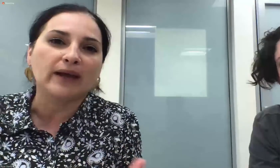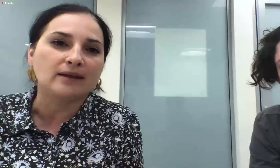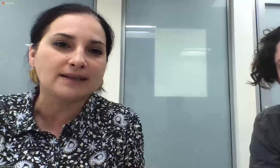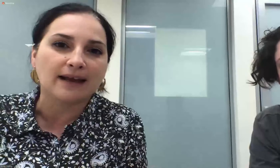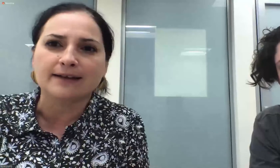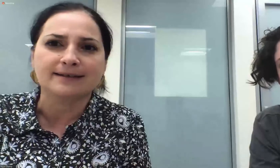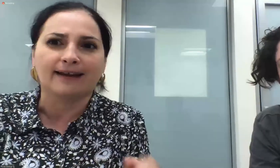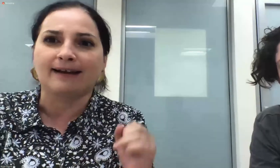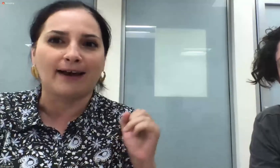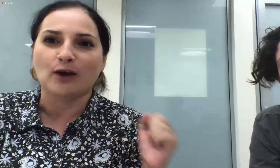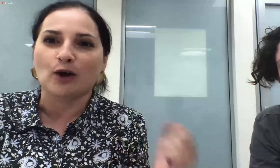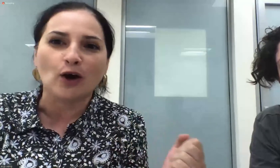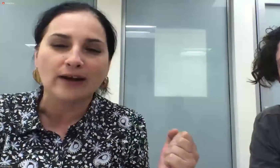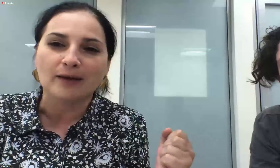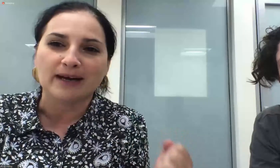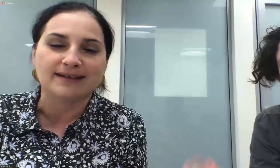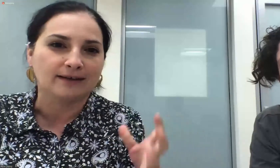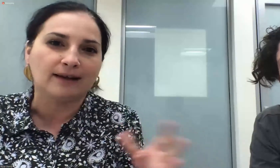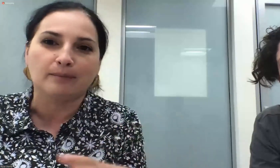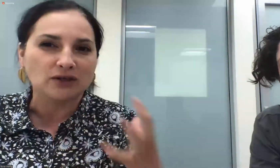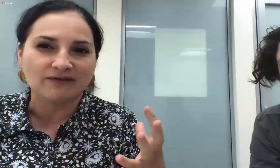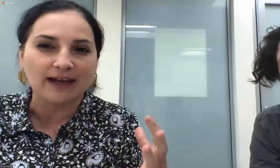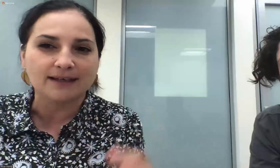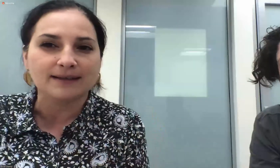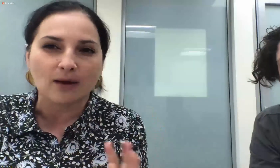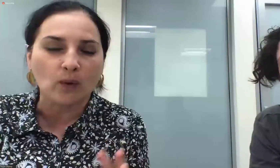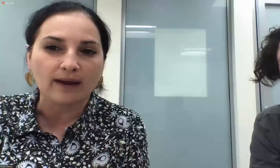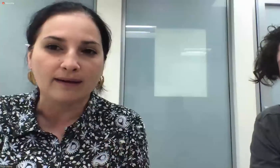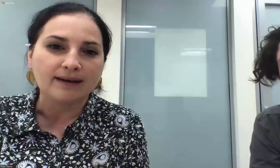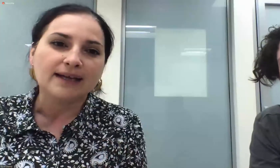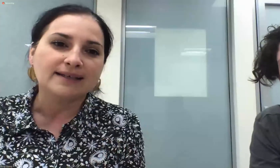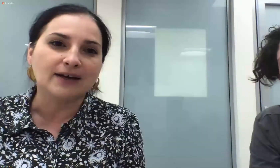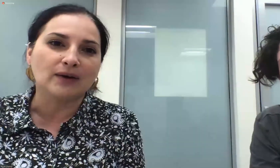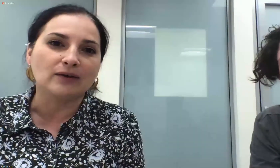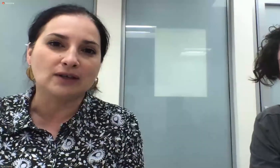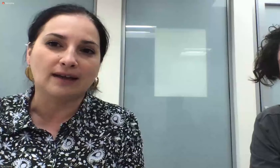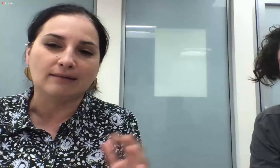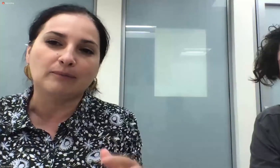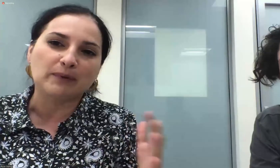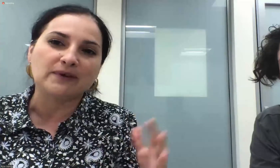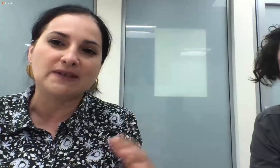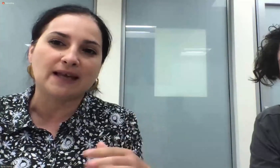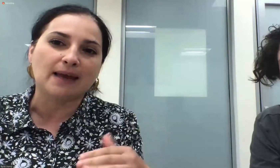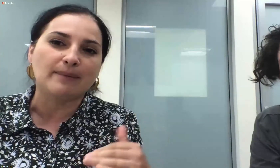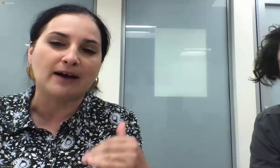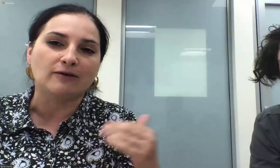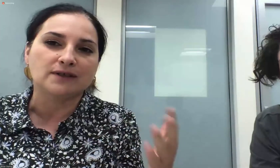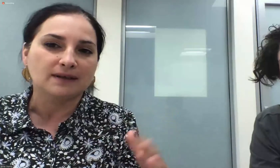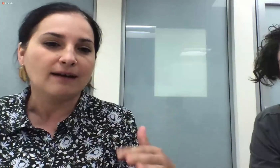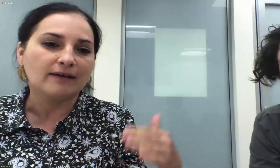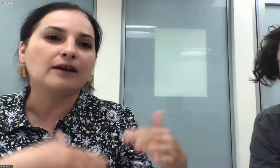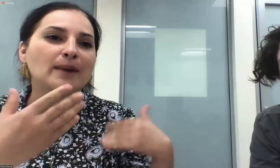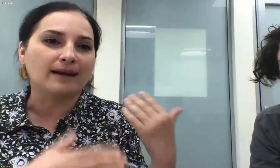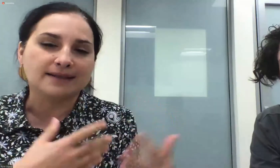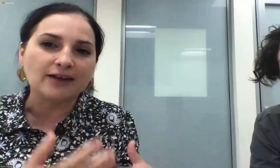although we cannot say that it's iconic, but it's certainly motivated in some way. So usually people say about